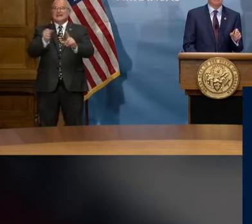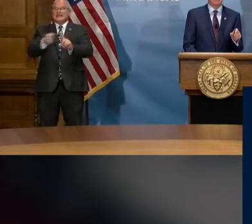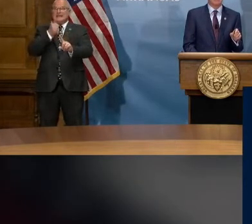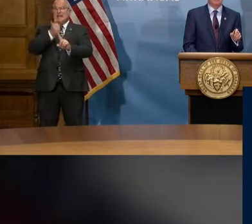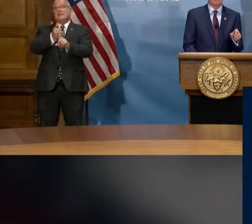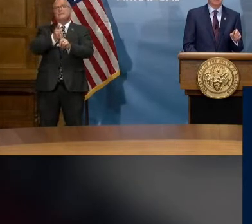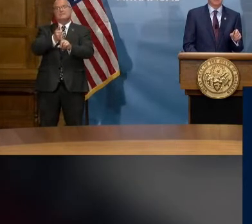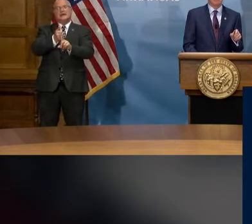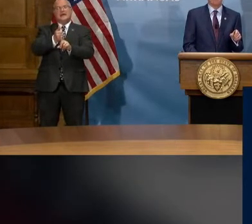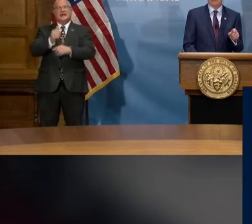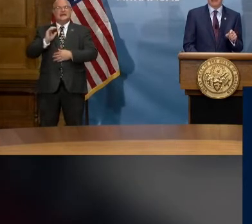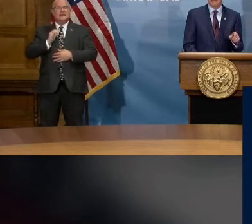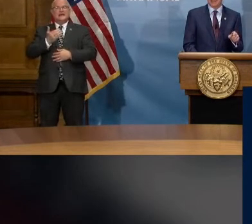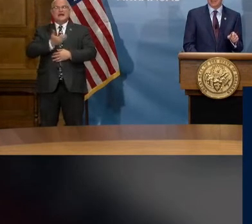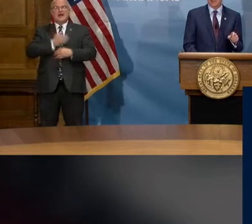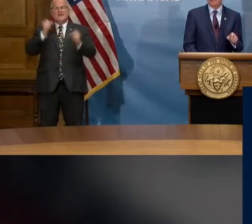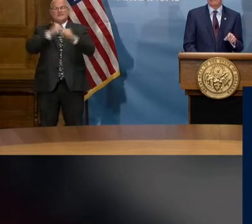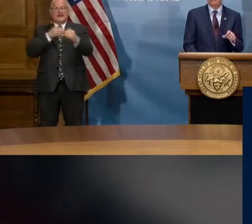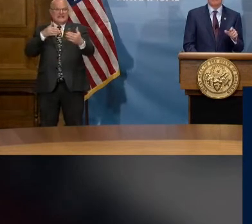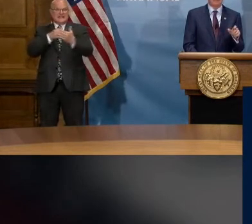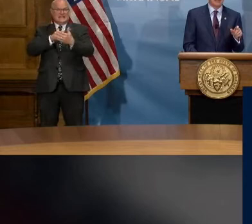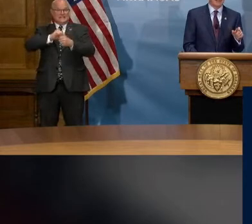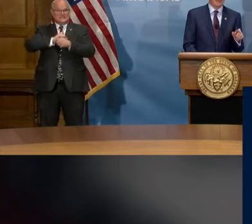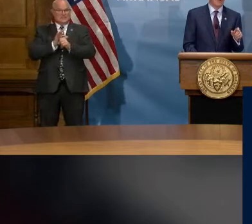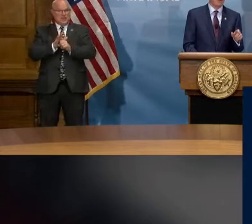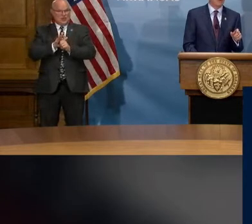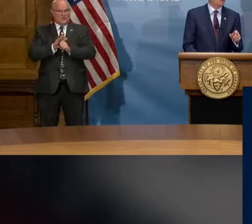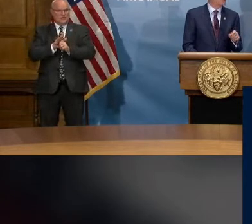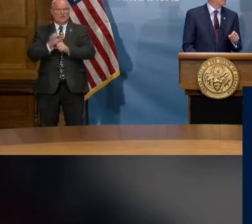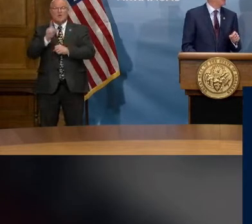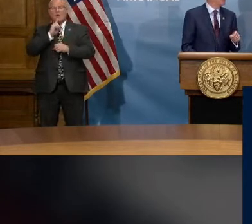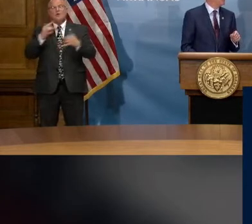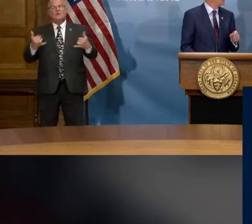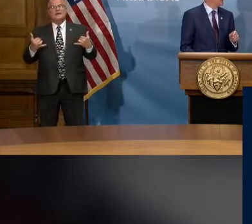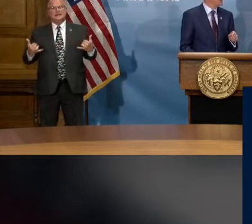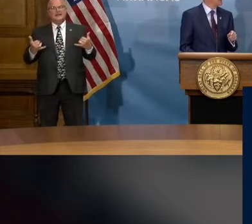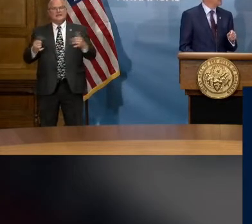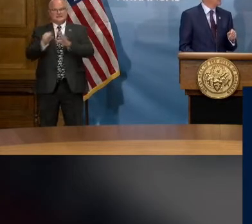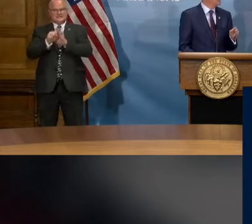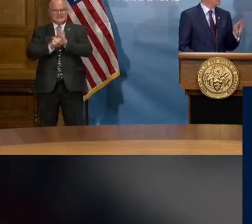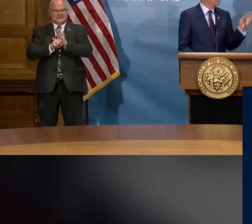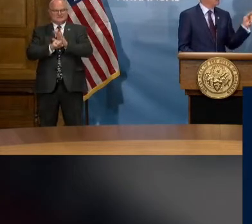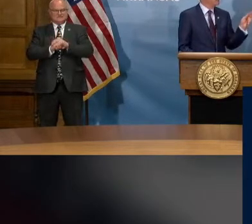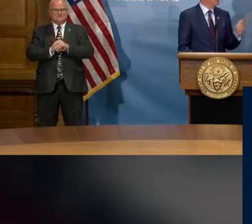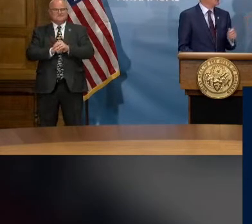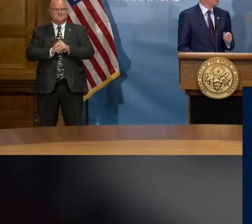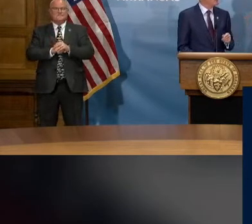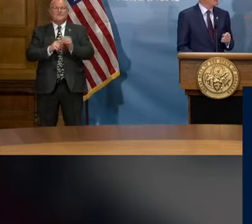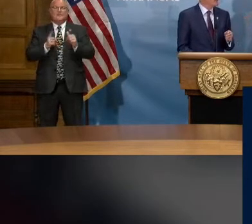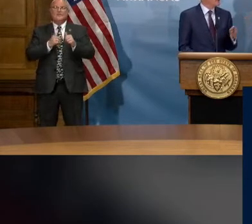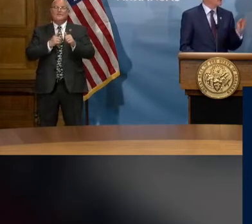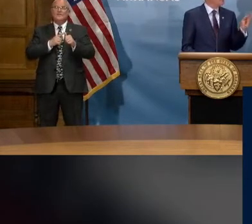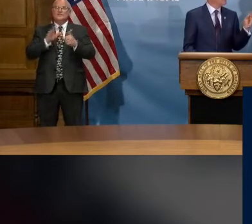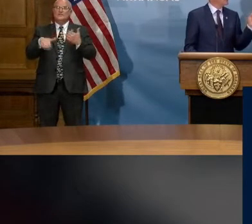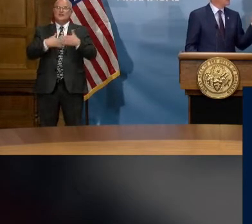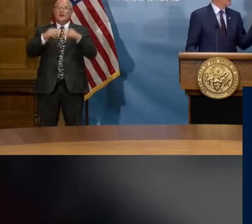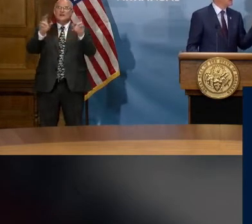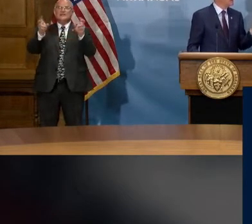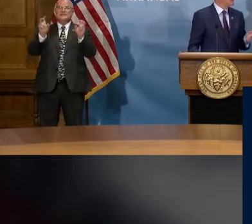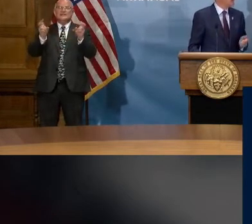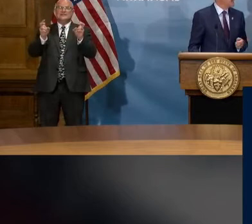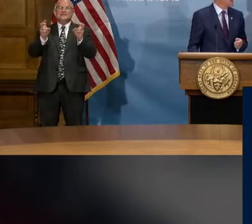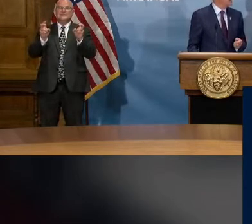impact our fight against COVID and where we are right now in the state. And first of all, in terms